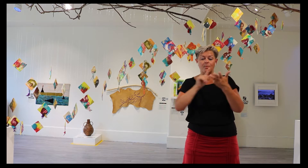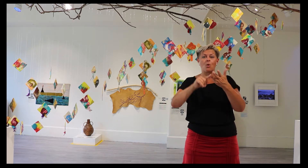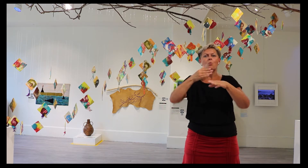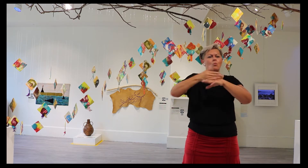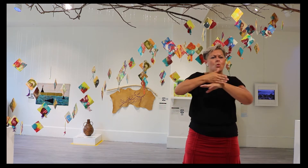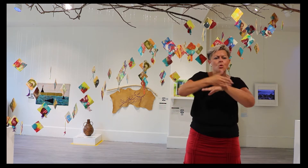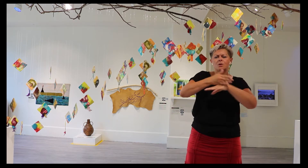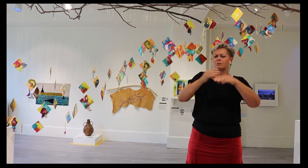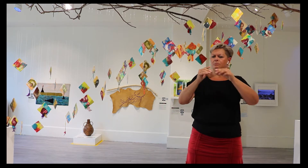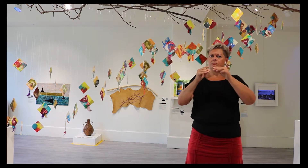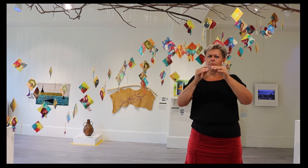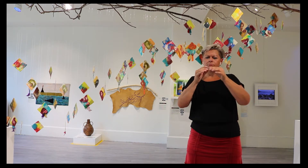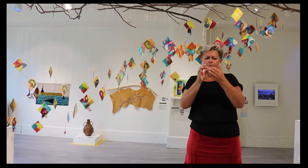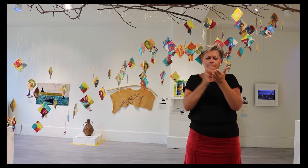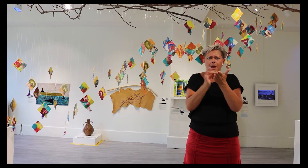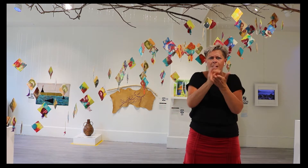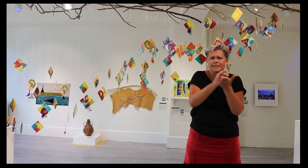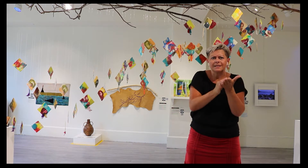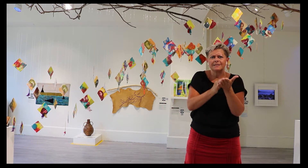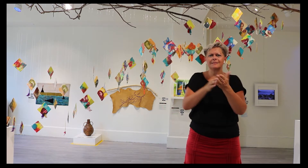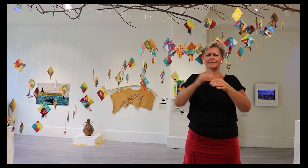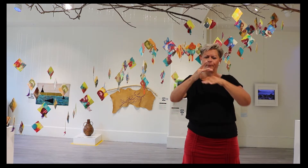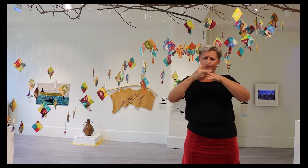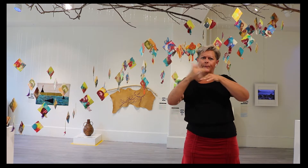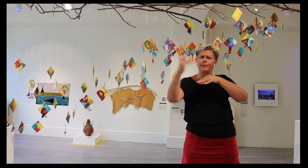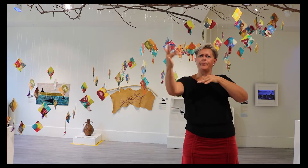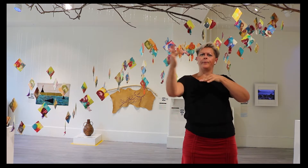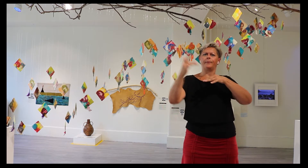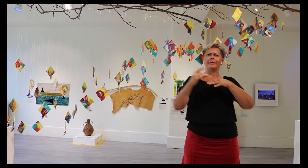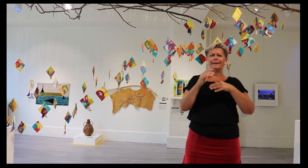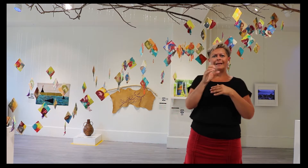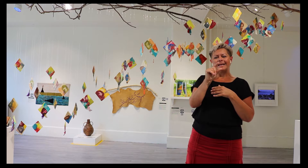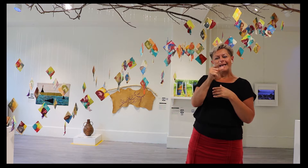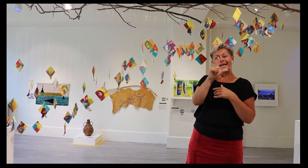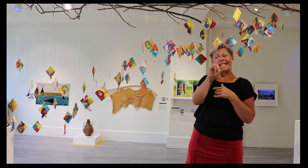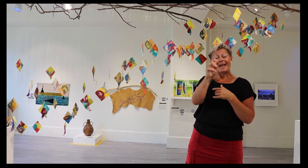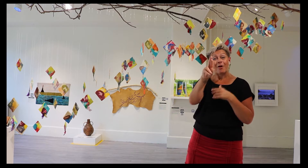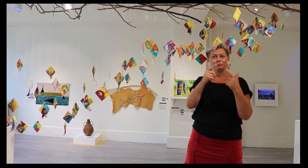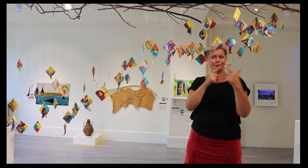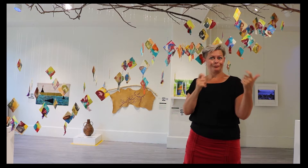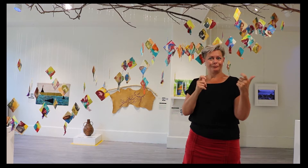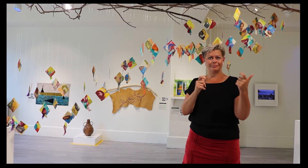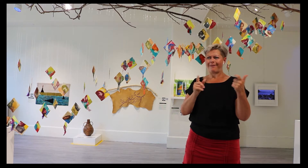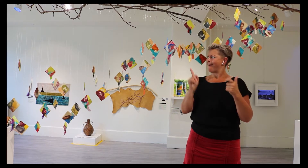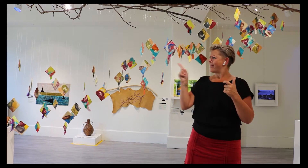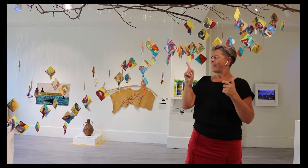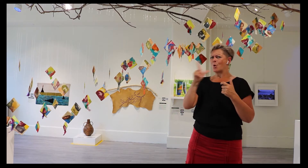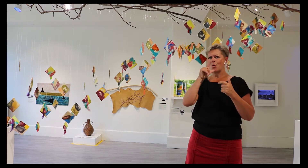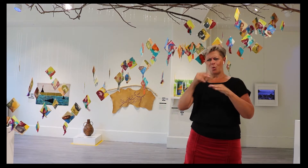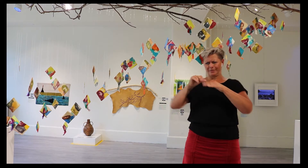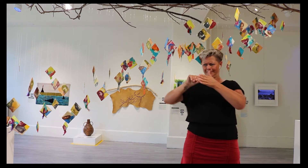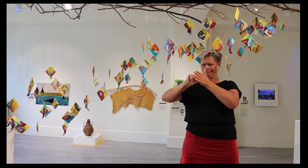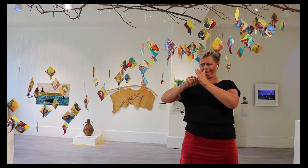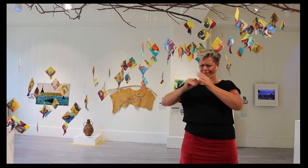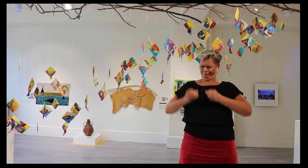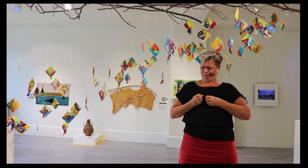shapes, buttons, rhinestones, and glitter. The installation was inspired by artist Tara